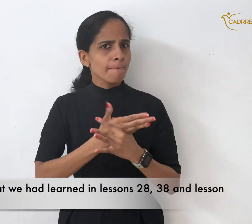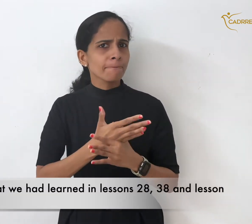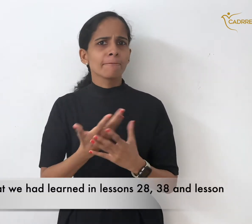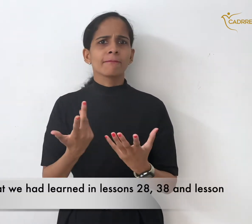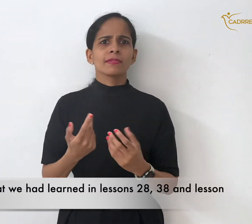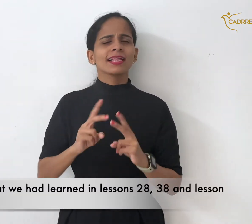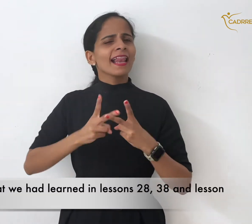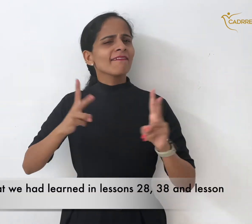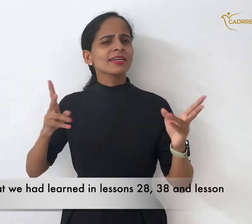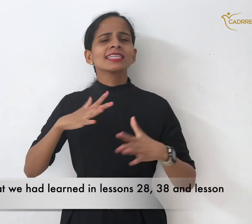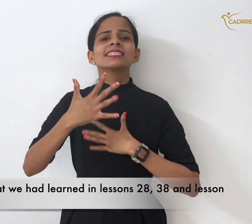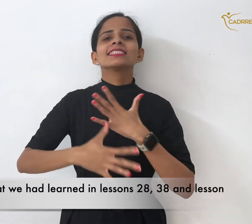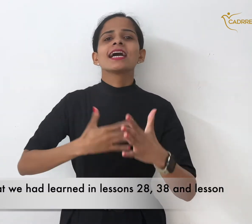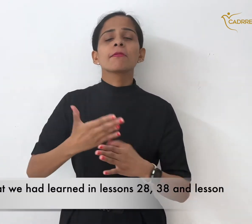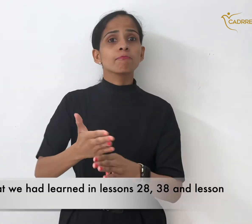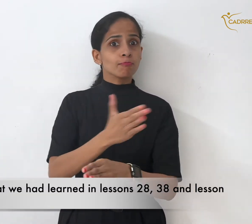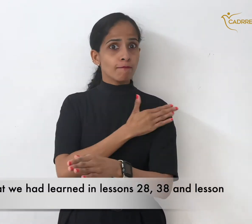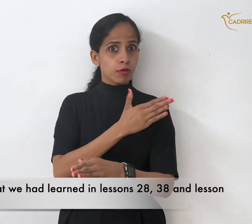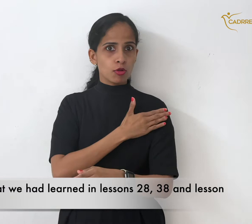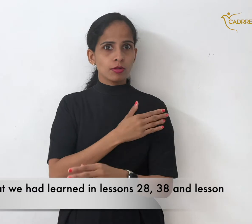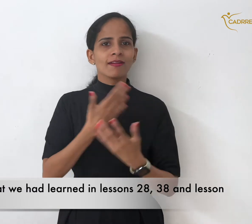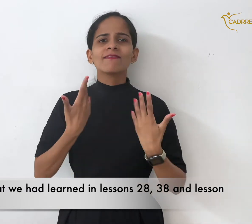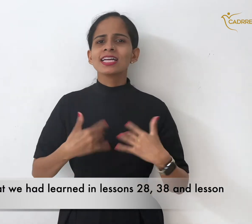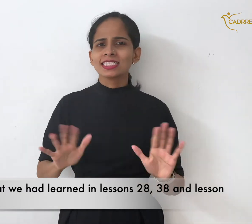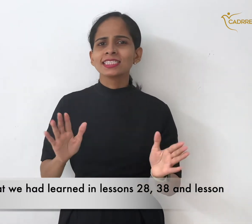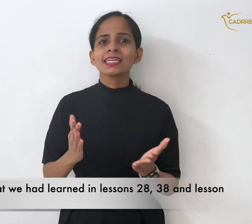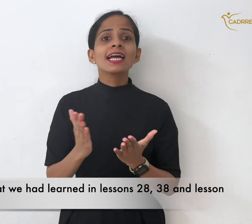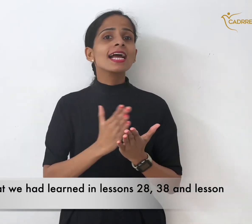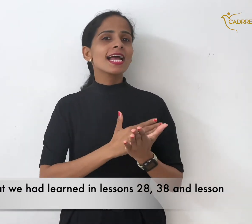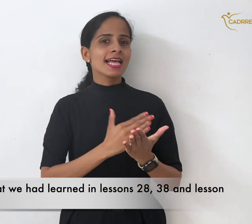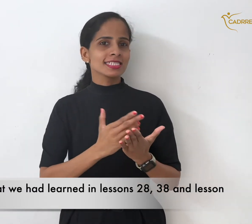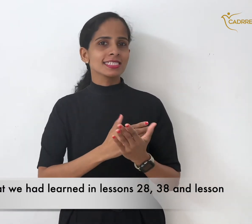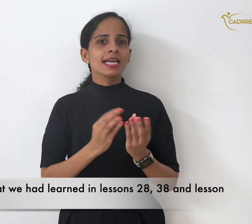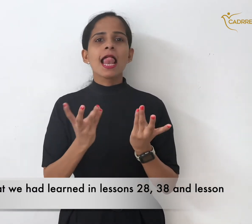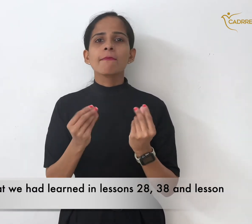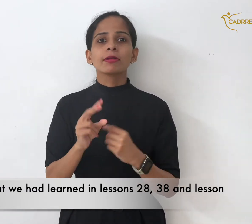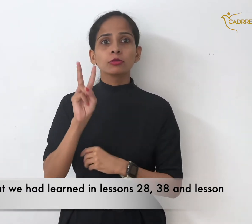we had learnt in lessons 28,